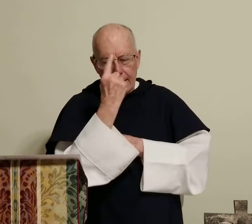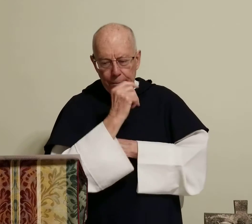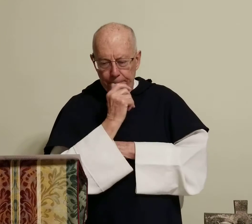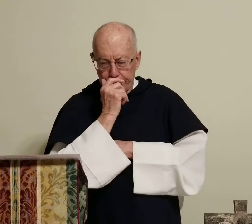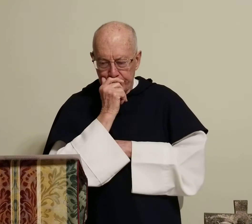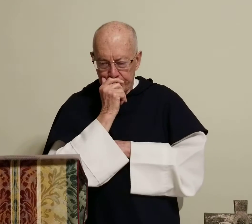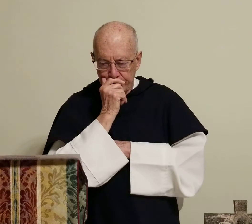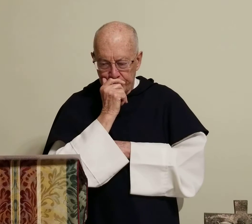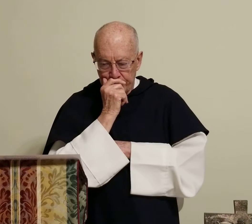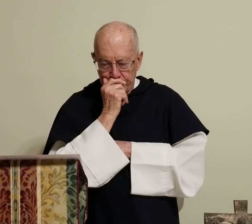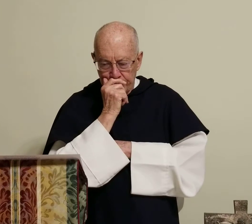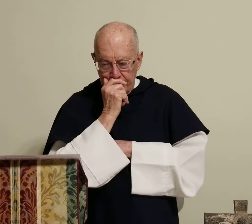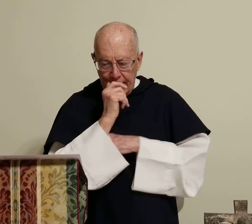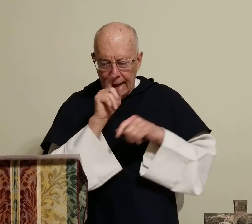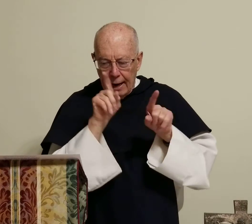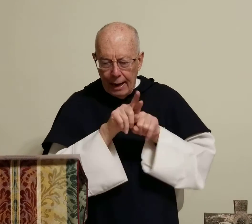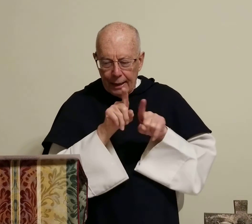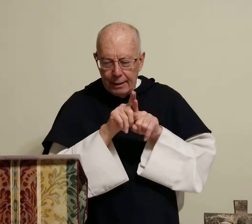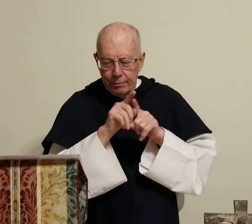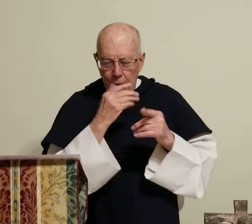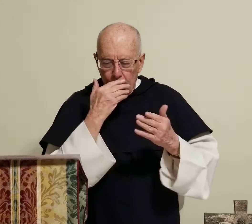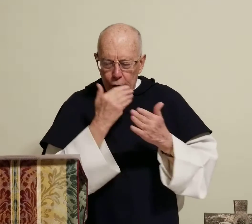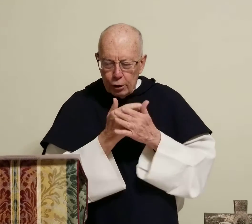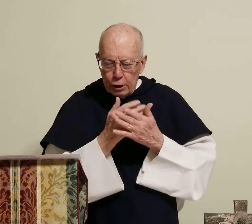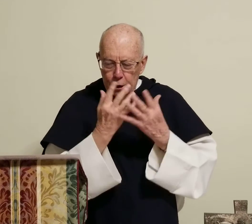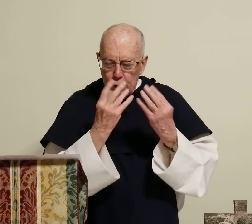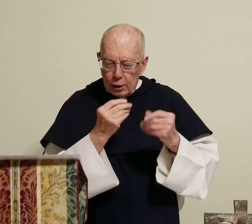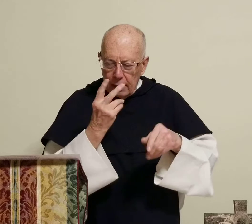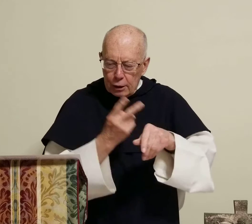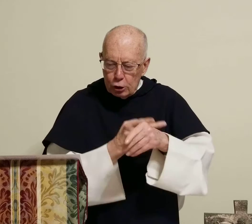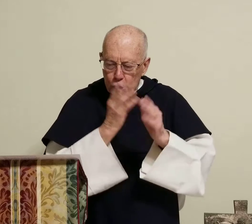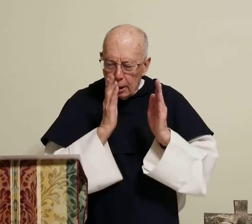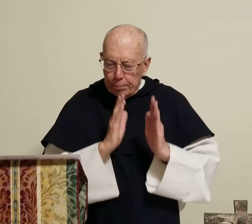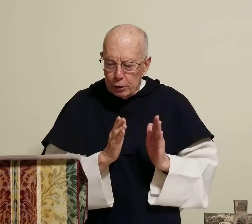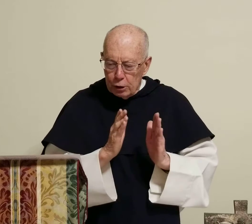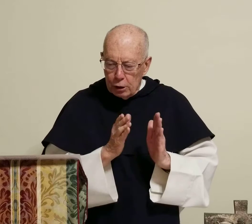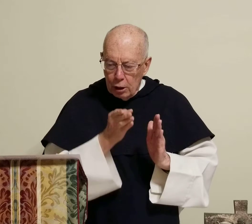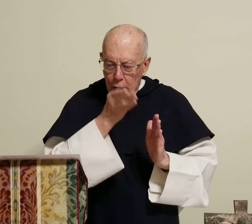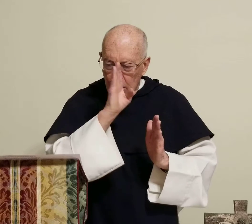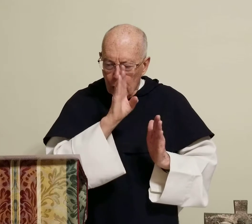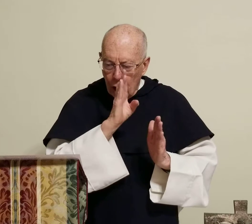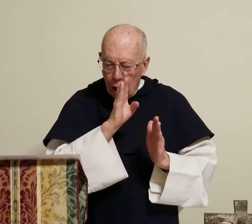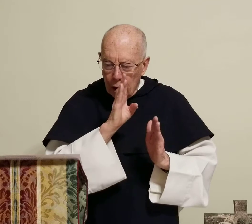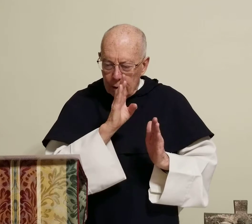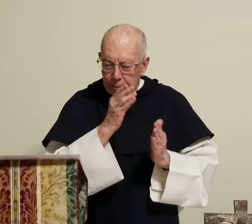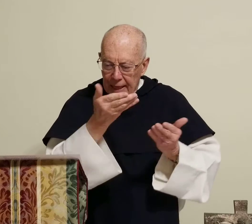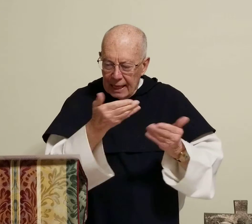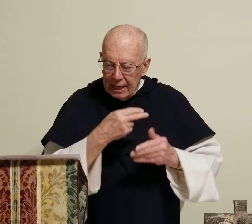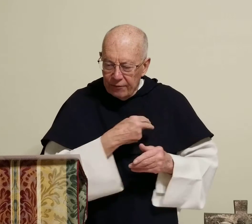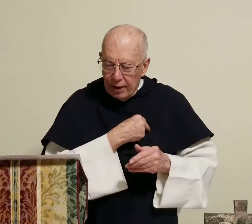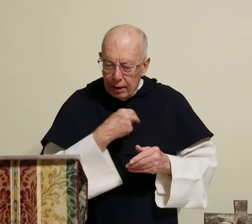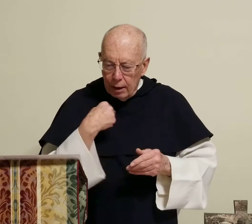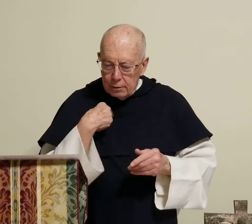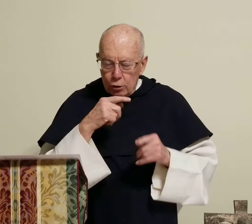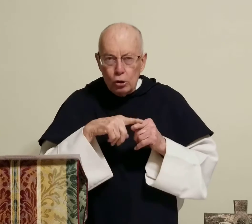something like a person of suffer. God is Father